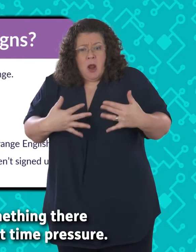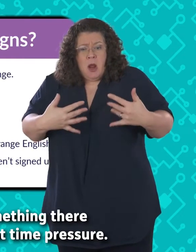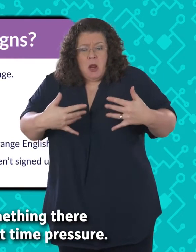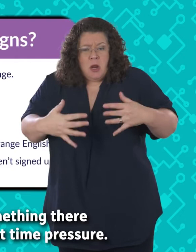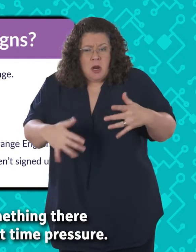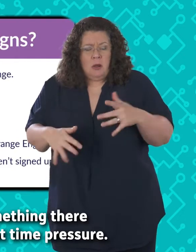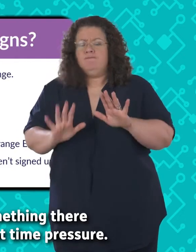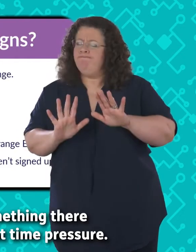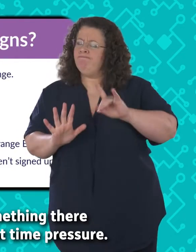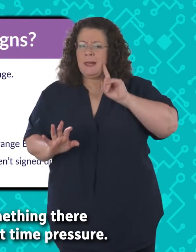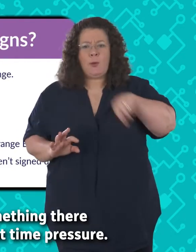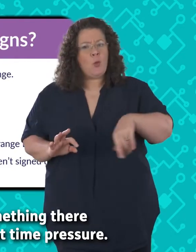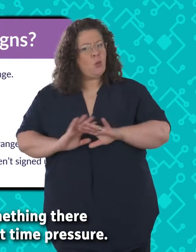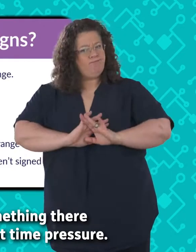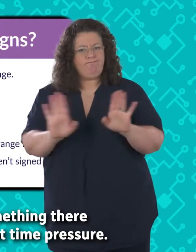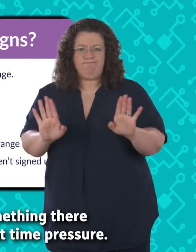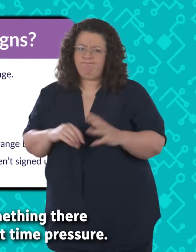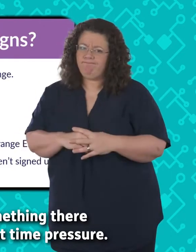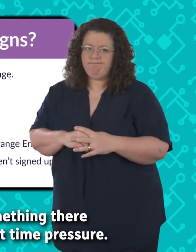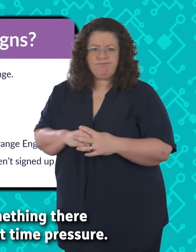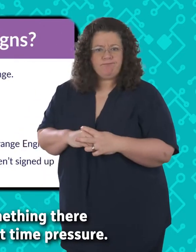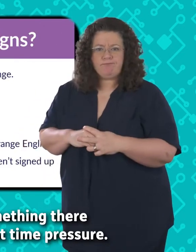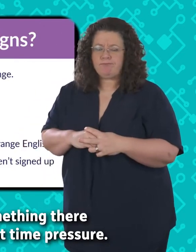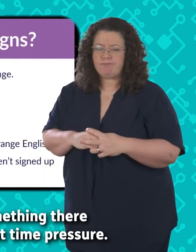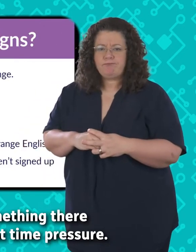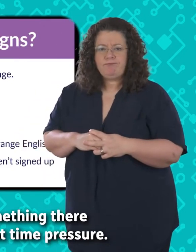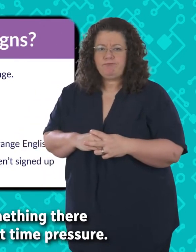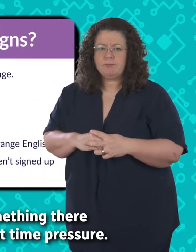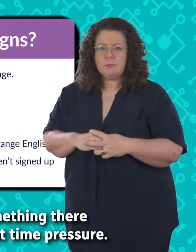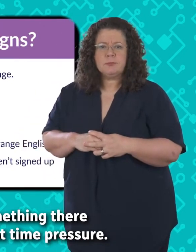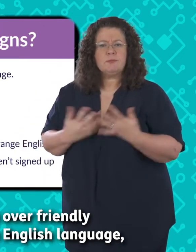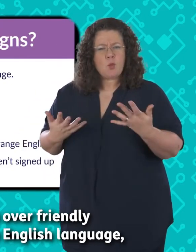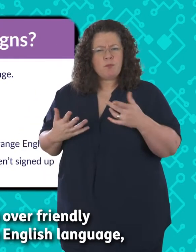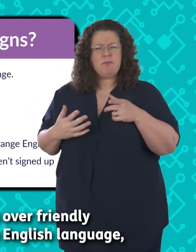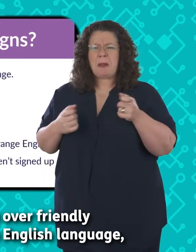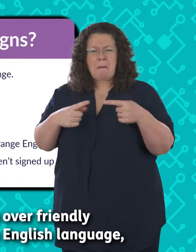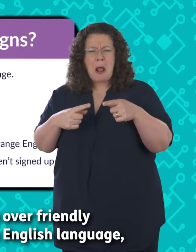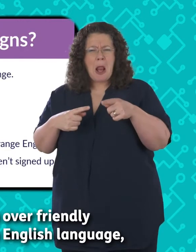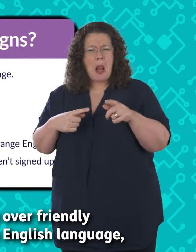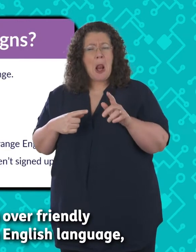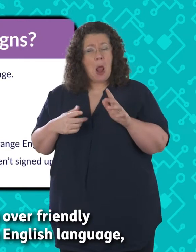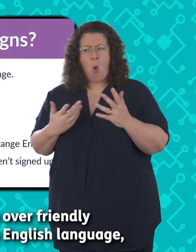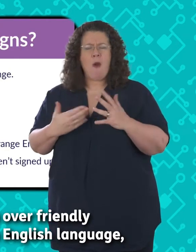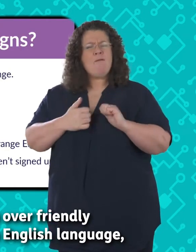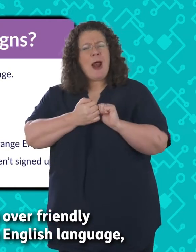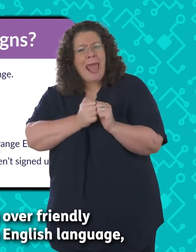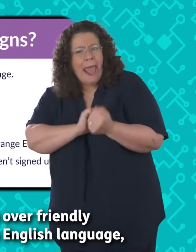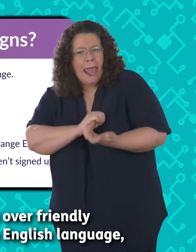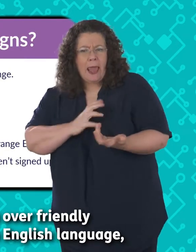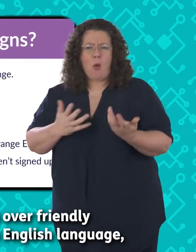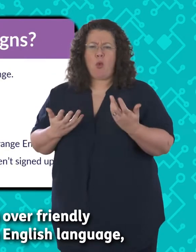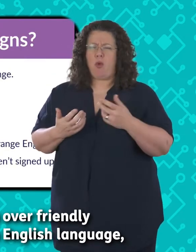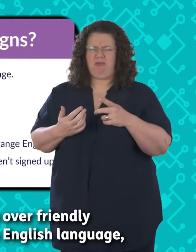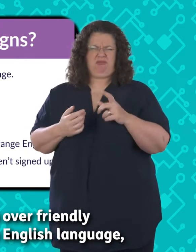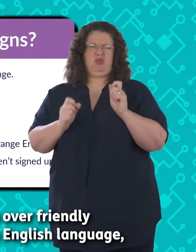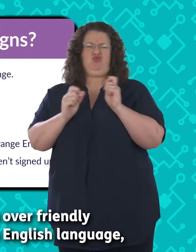to actually do something there and then. Ignore that time pressure. The email appears over-friendly or is written in